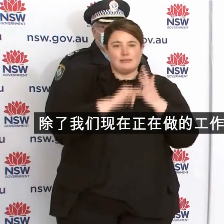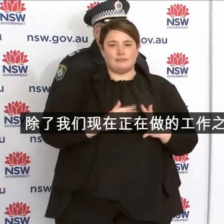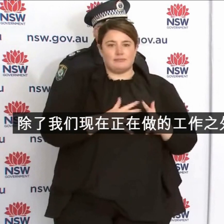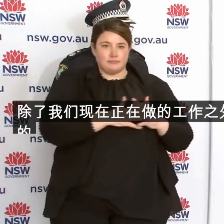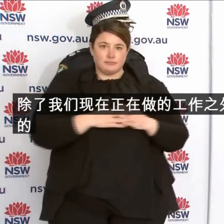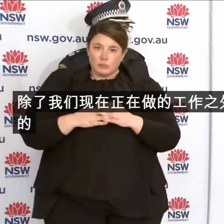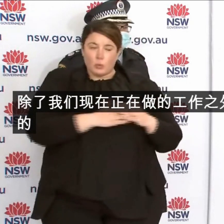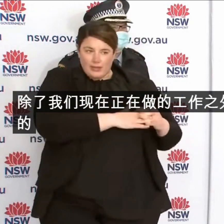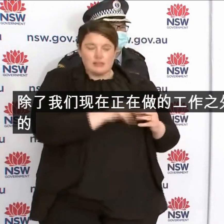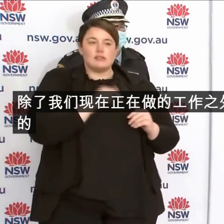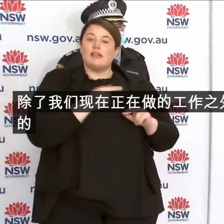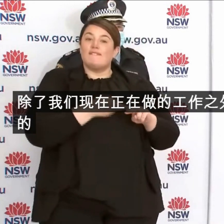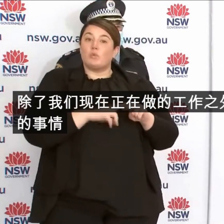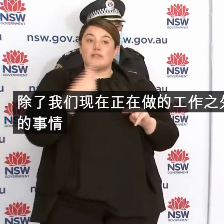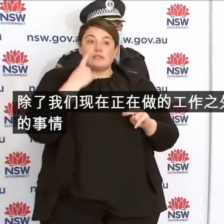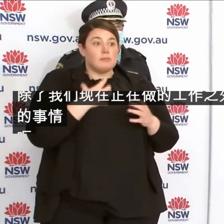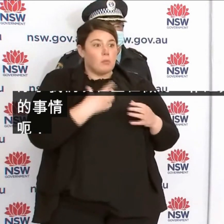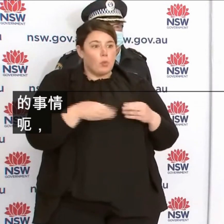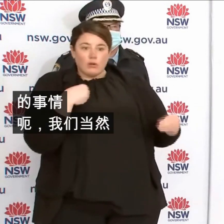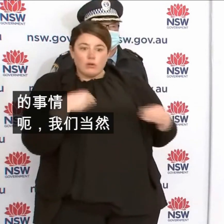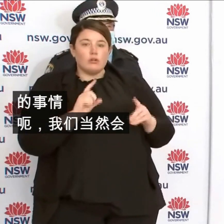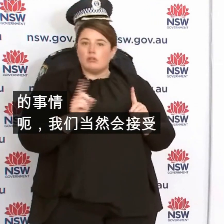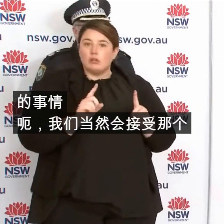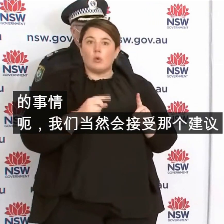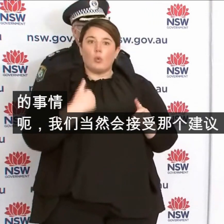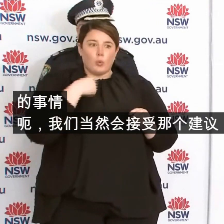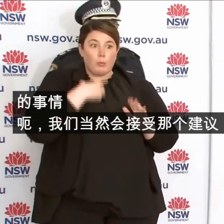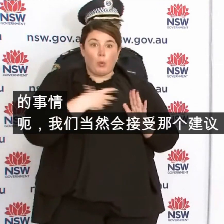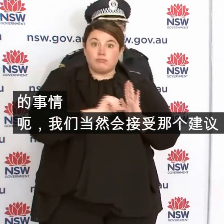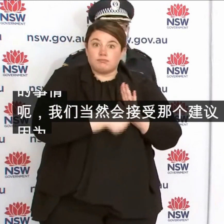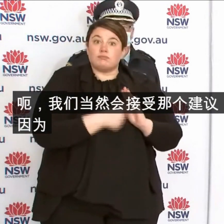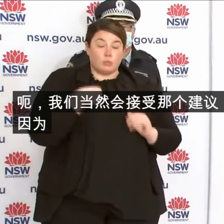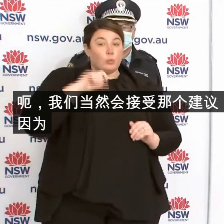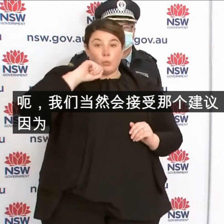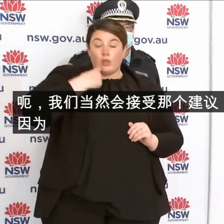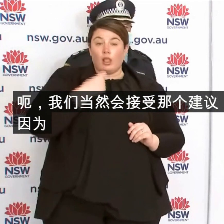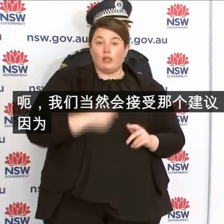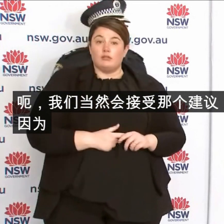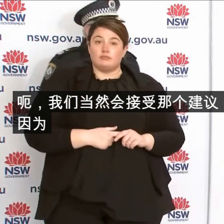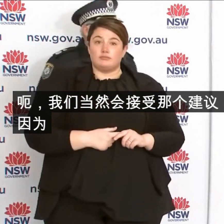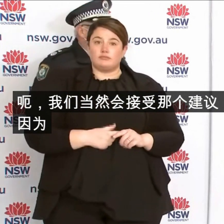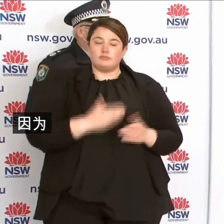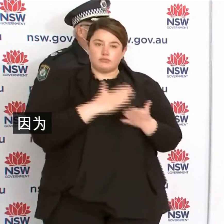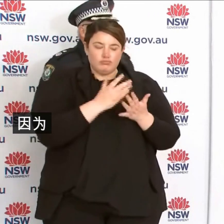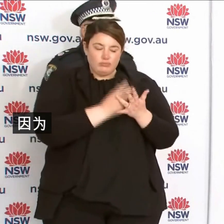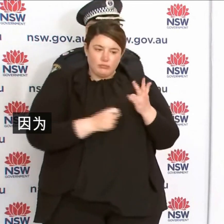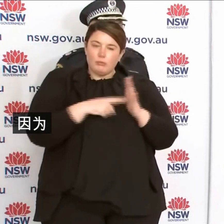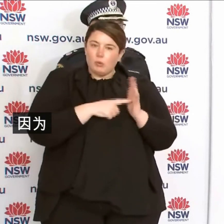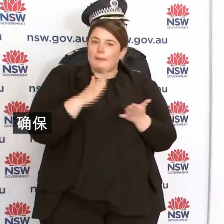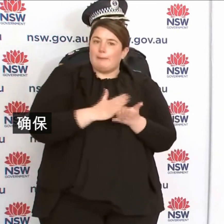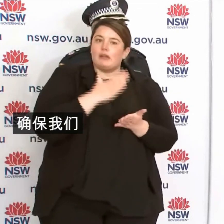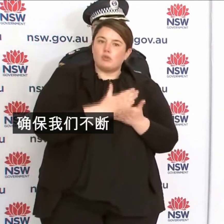communities, apart from the work we're doing now, of course we will. Of course we'll take that advice. because it's really critical to make